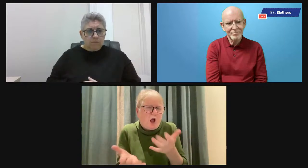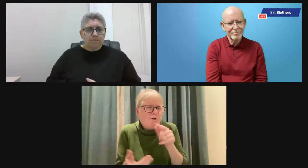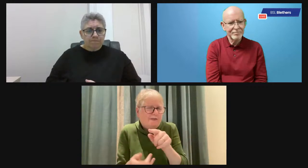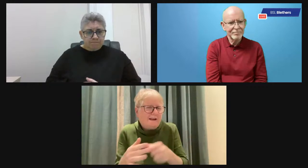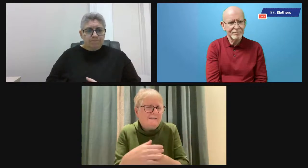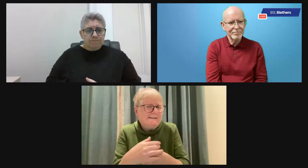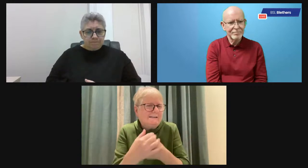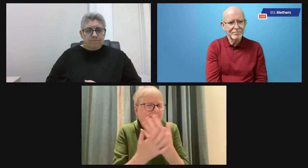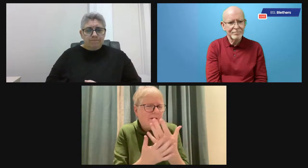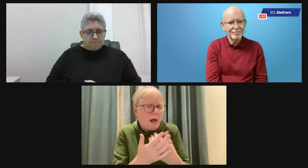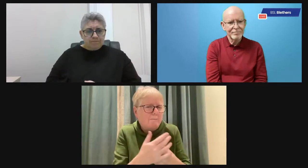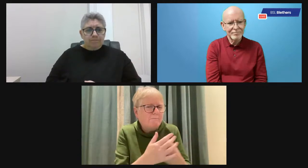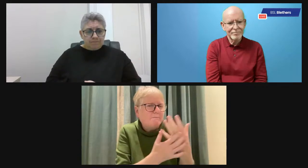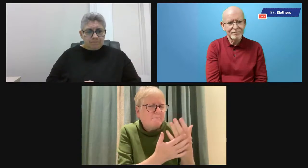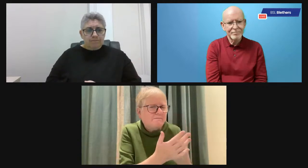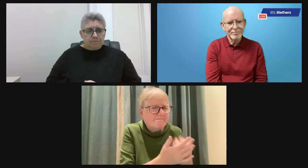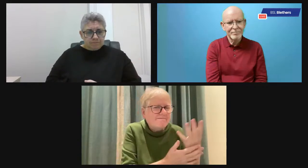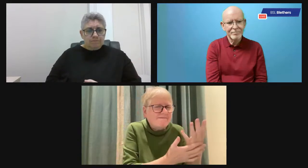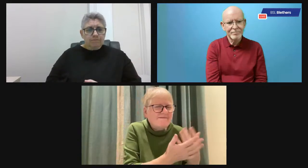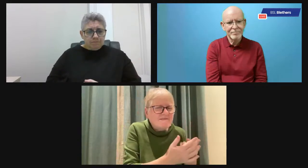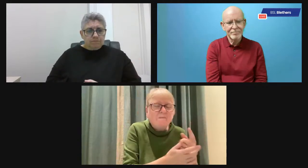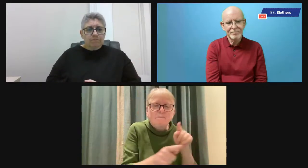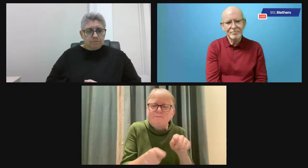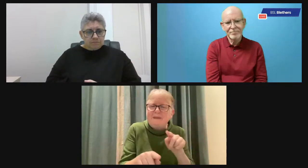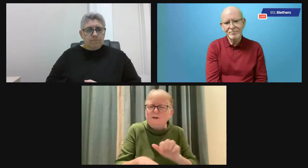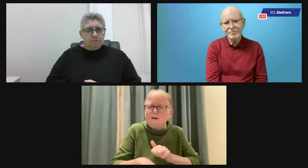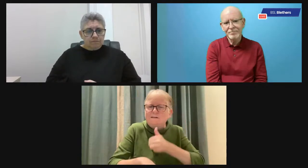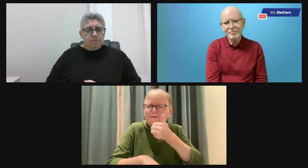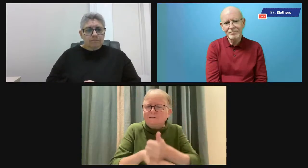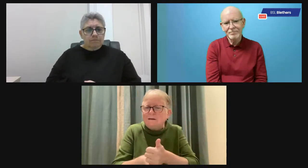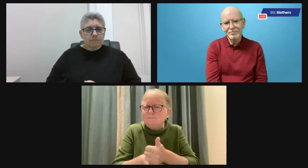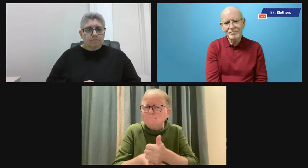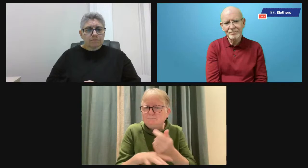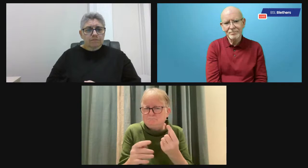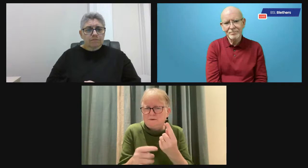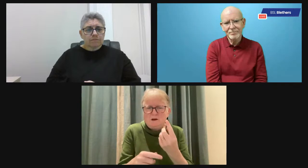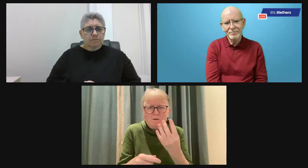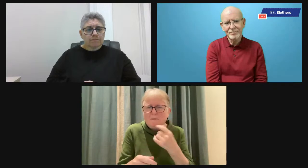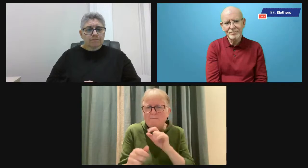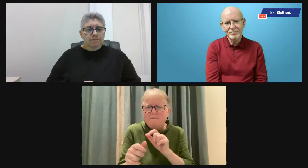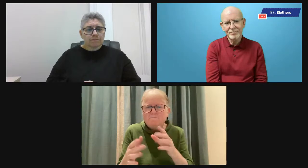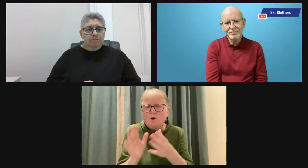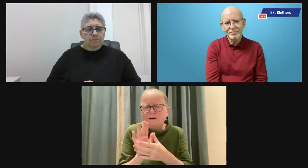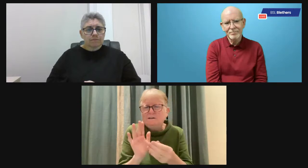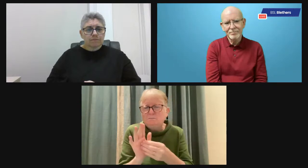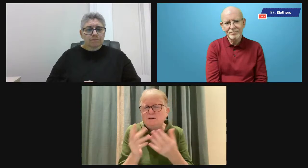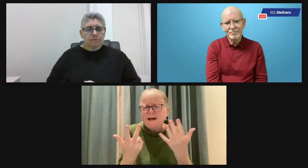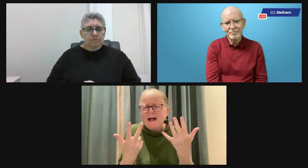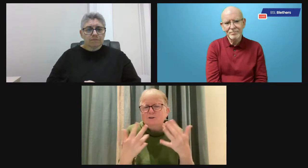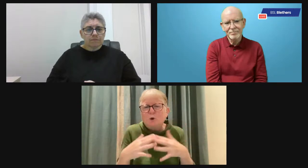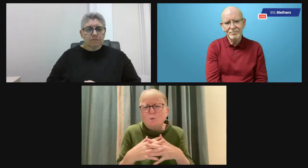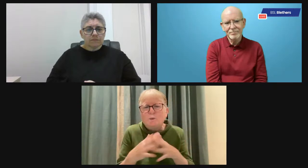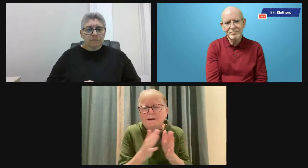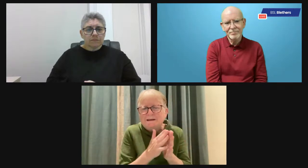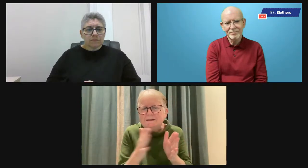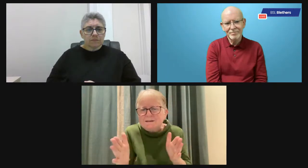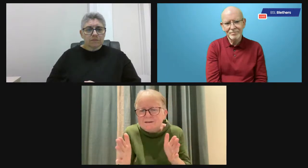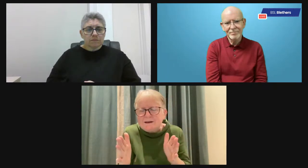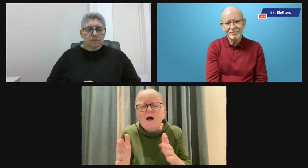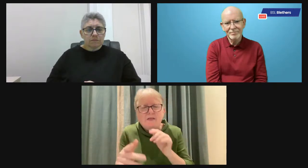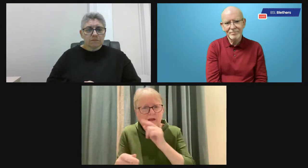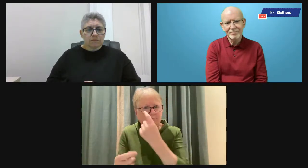not full lesson plans or anything, but they're just to help Yeah, you develop your own resources, your own ideas,